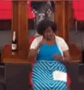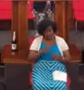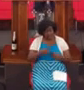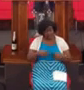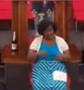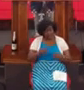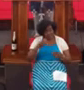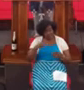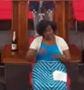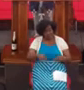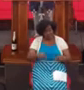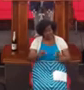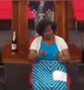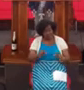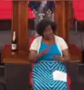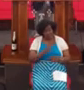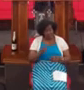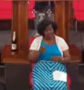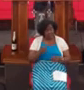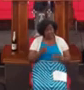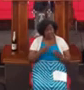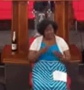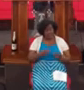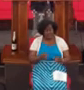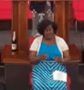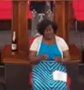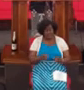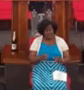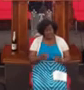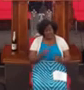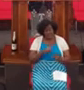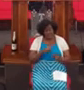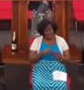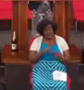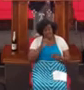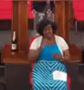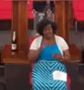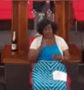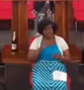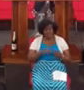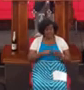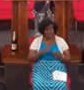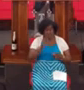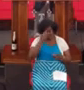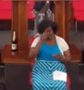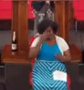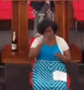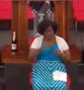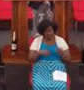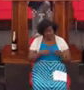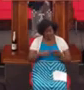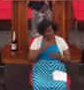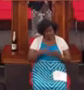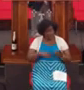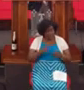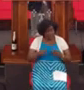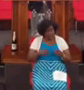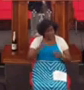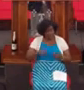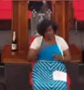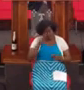him go. Our primary function is not to be concerned about what people may